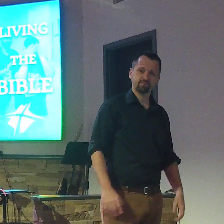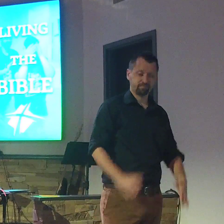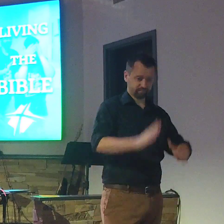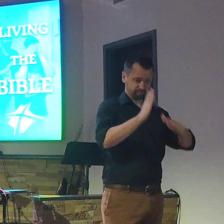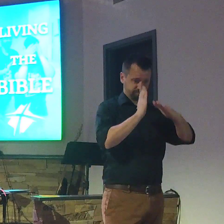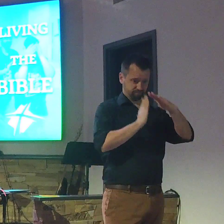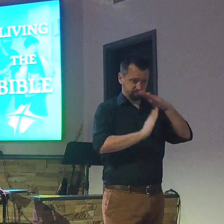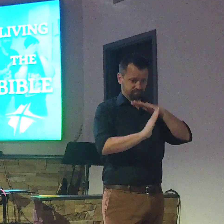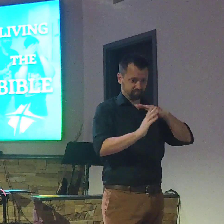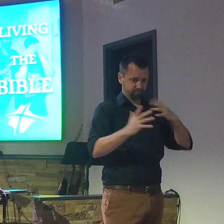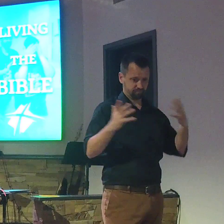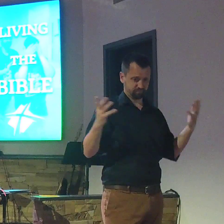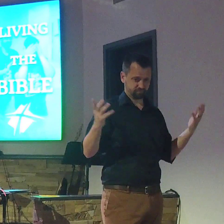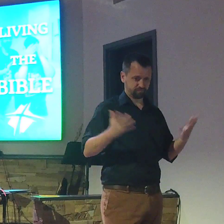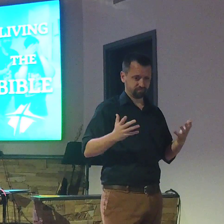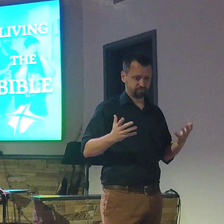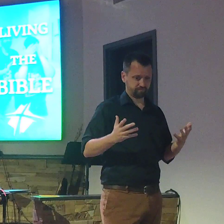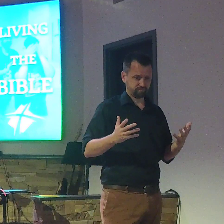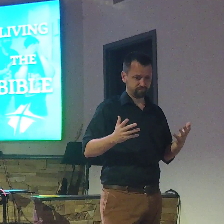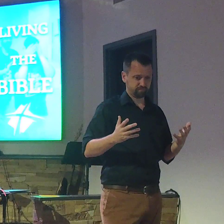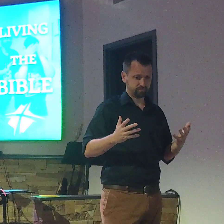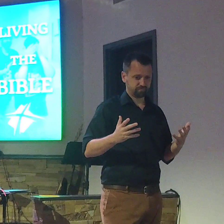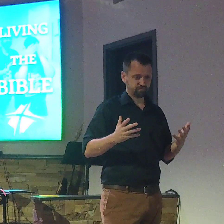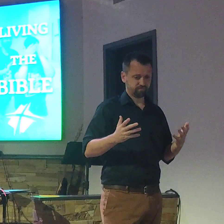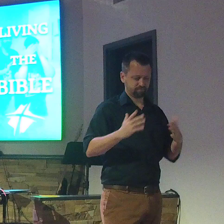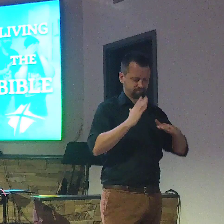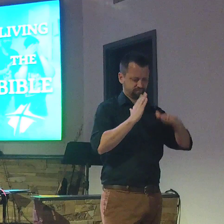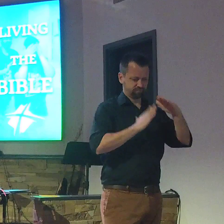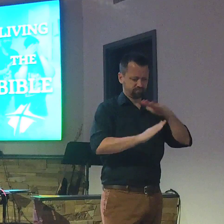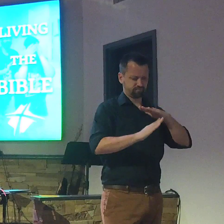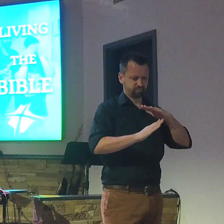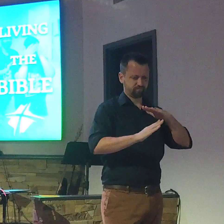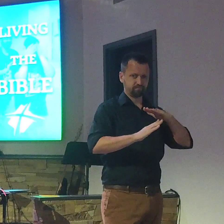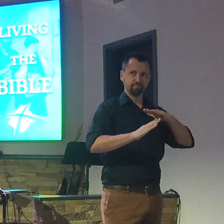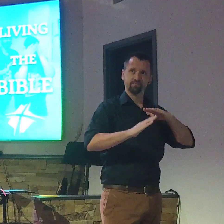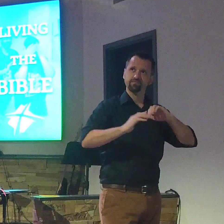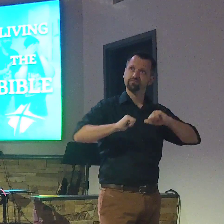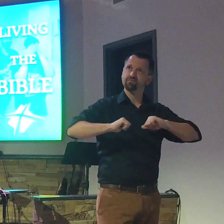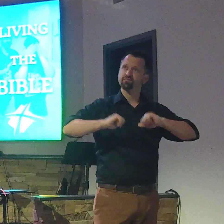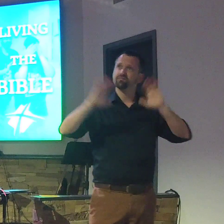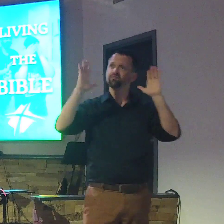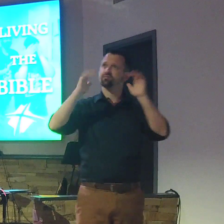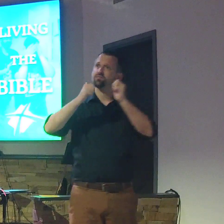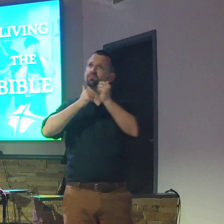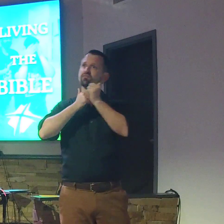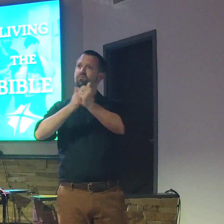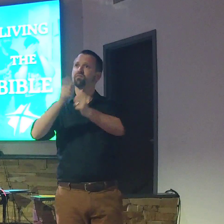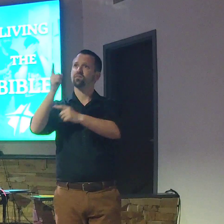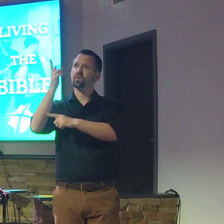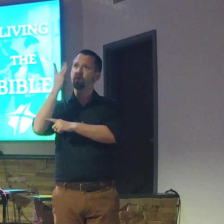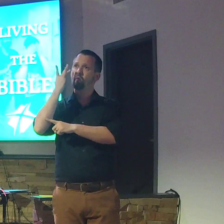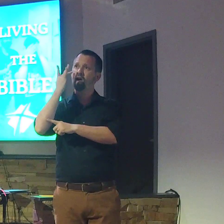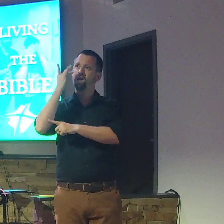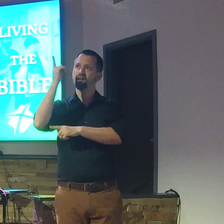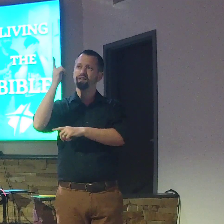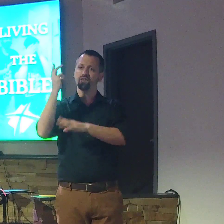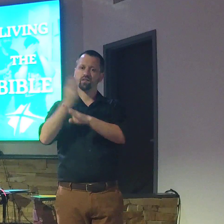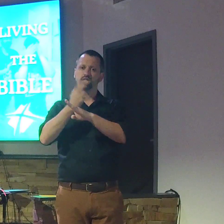Humility is simply this. Humility is when we lose ourselves in Him. Because that's when He can start using